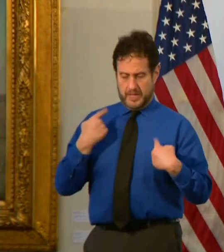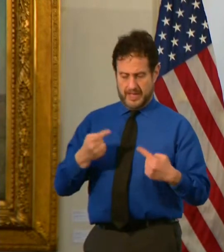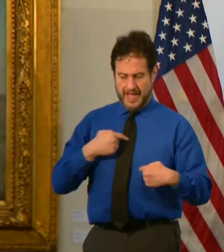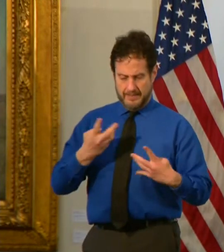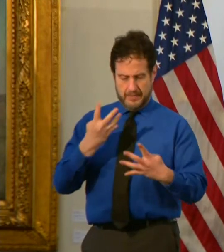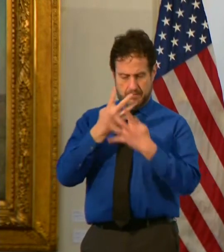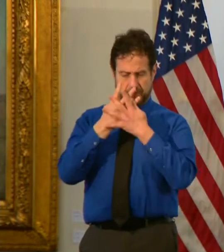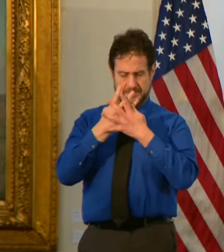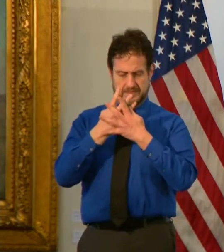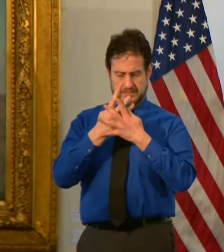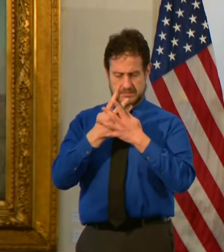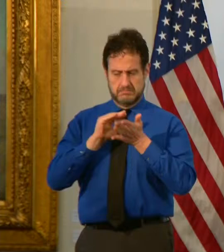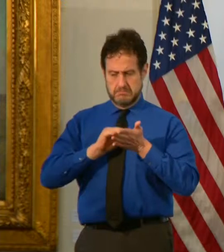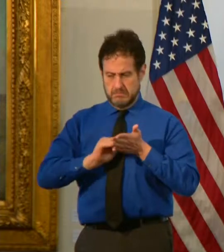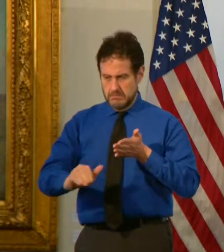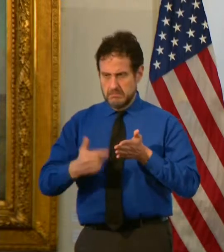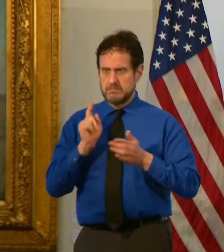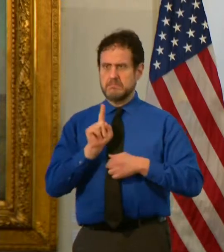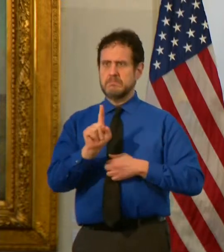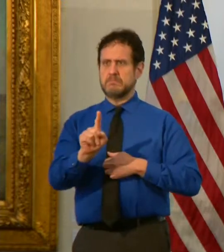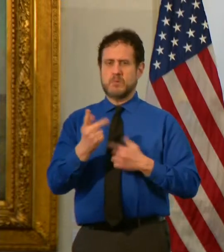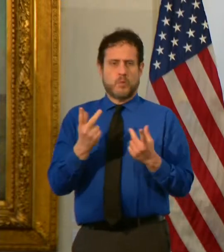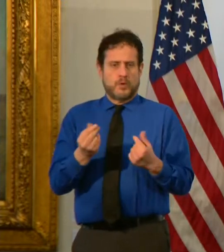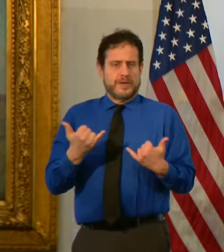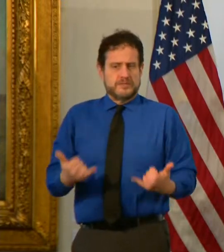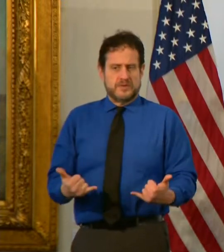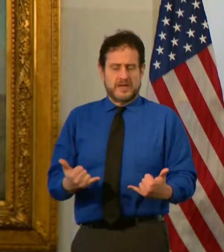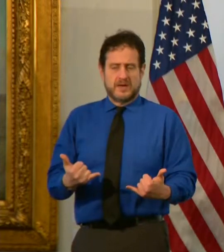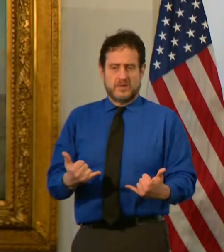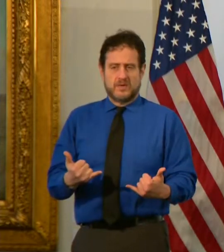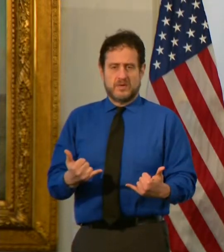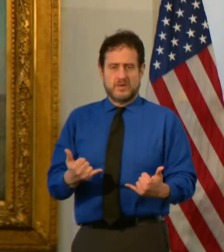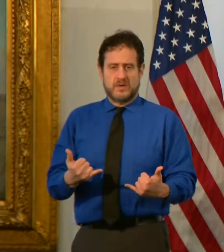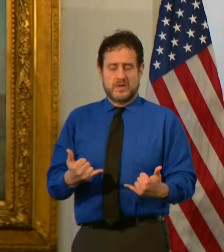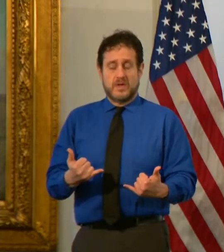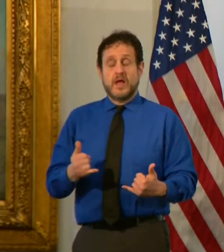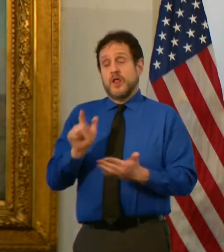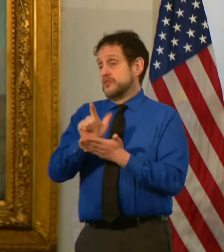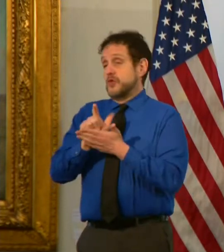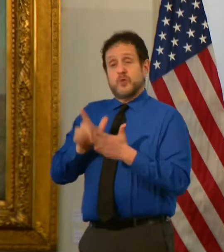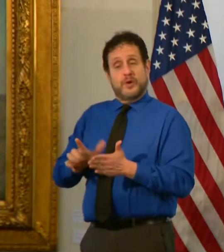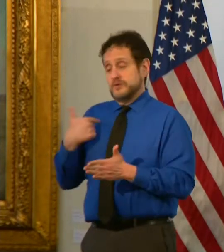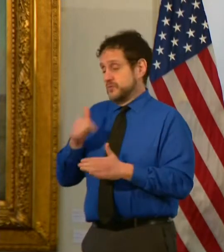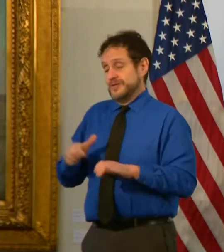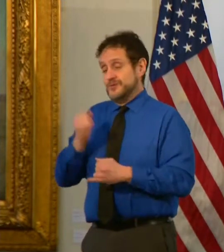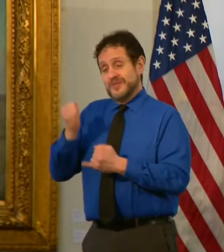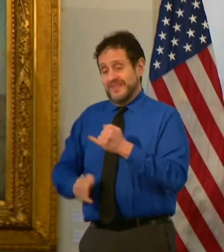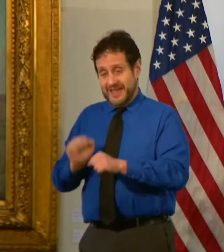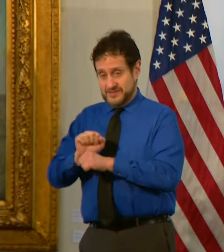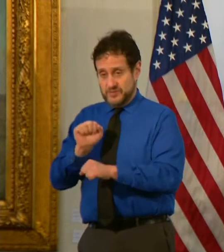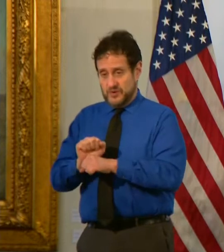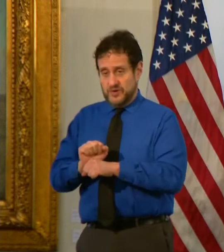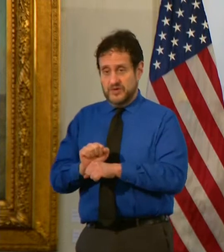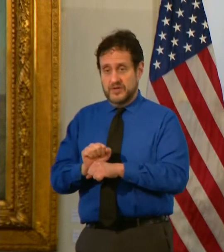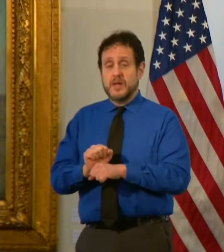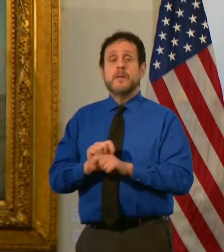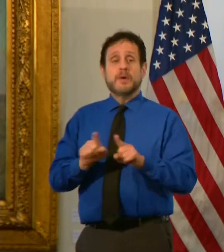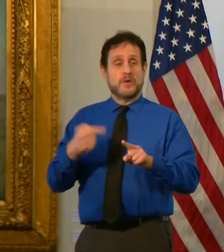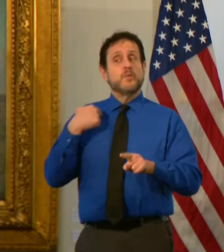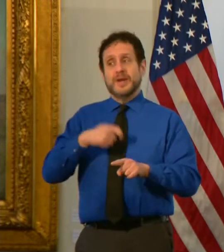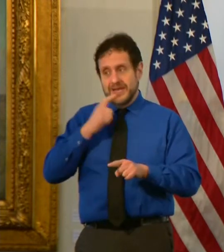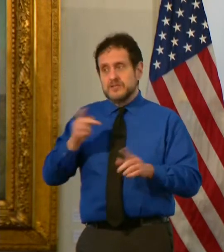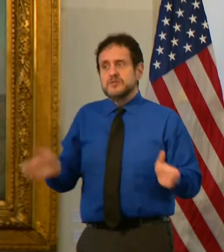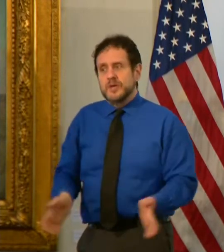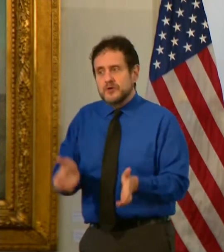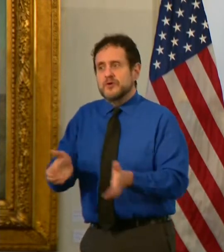drive down violence. I'm a last responder. The things that we know drive down violence: healthy, safe, thriving communities.